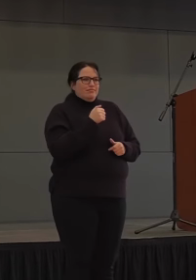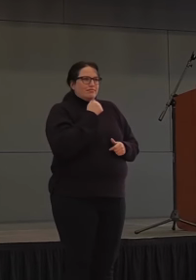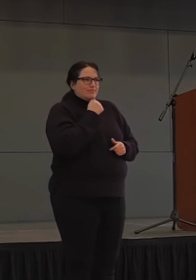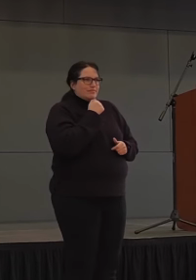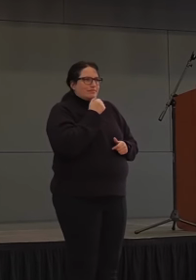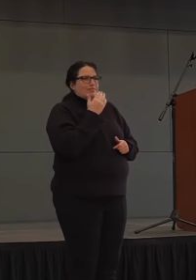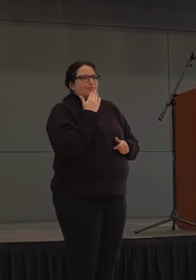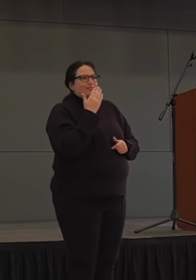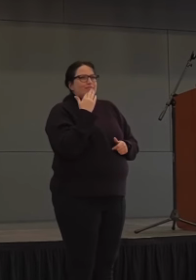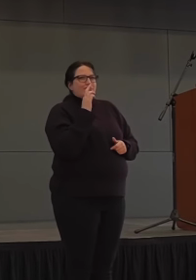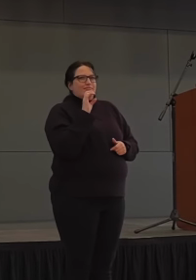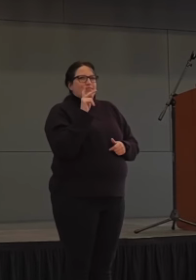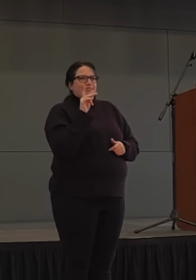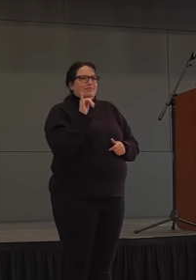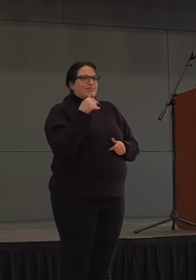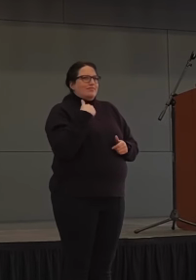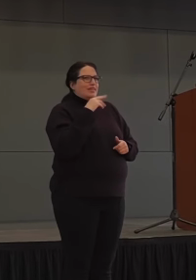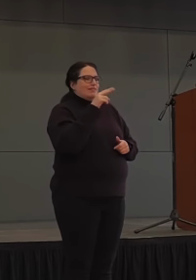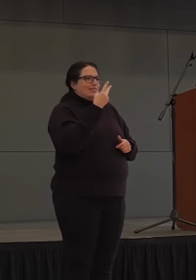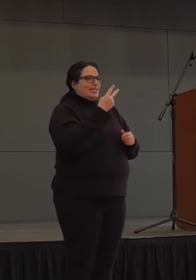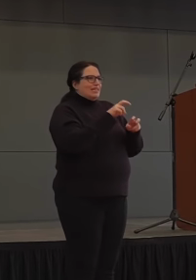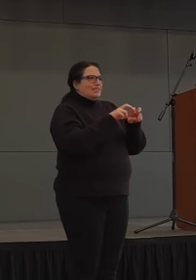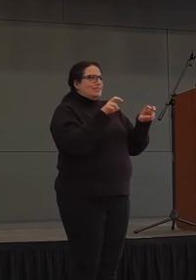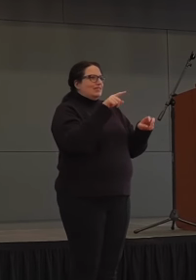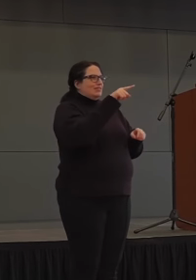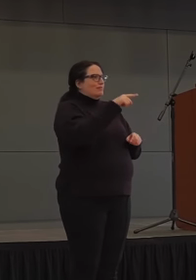Thank you, Ricky. You've got one right here in the second row.